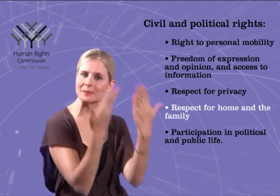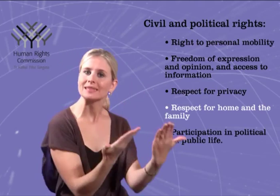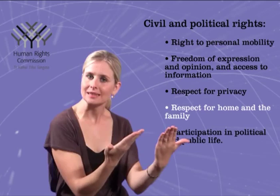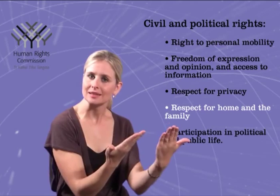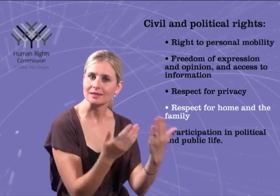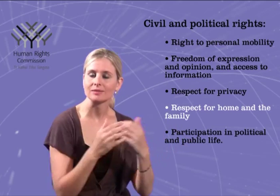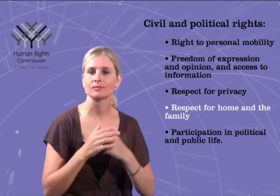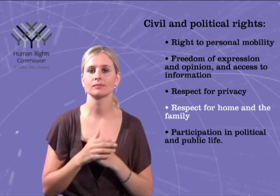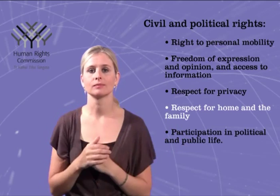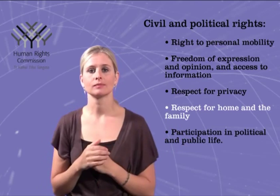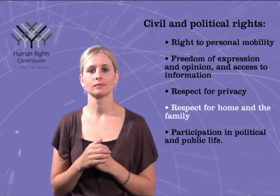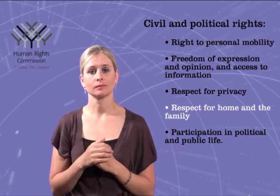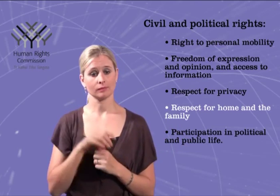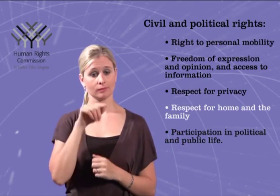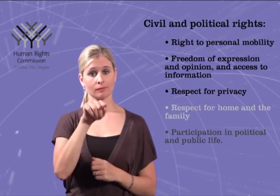respect for home and the family,